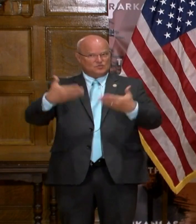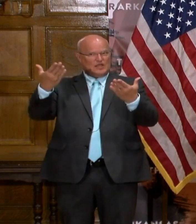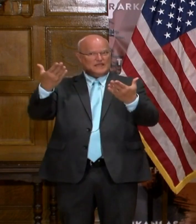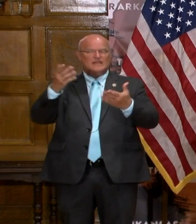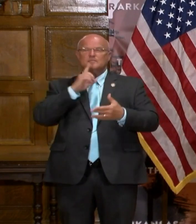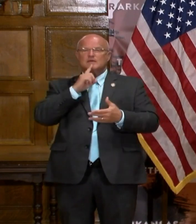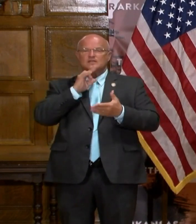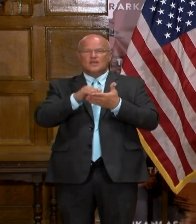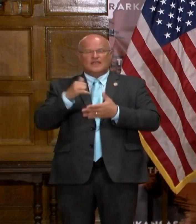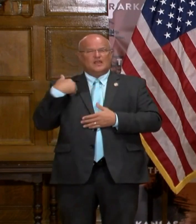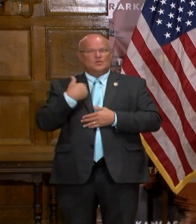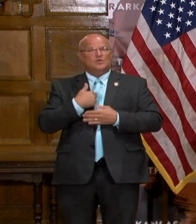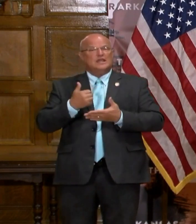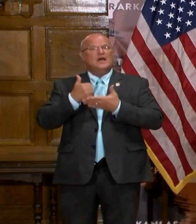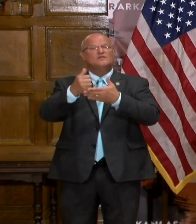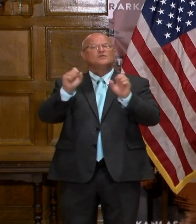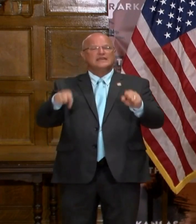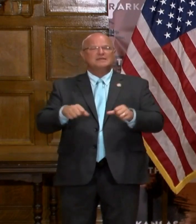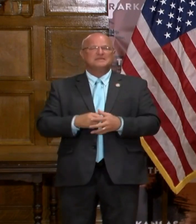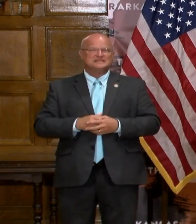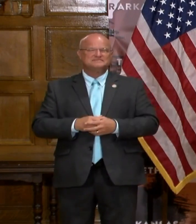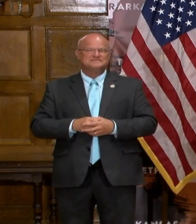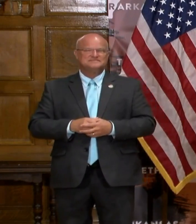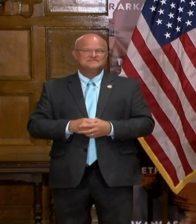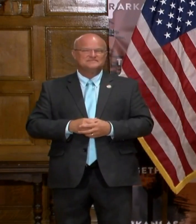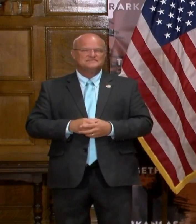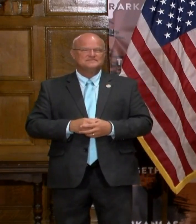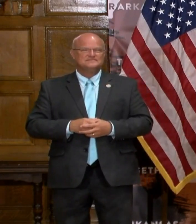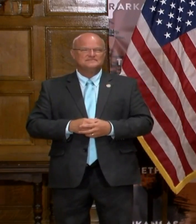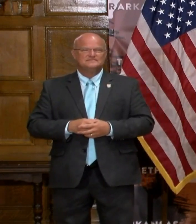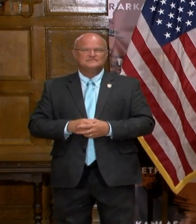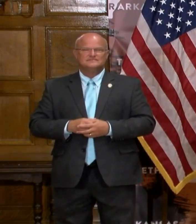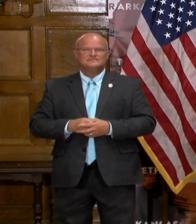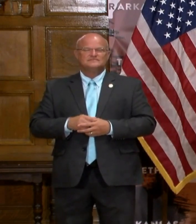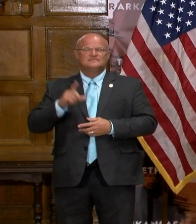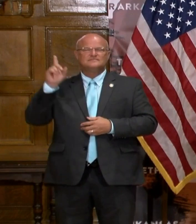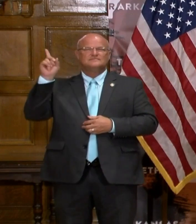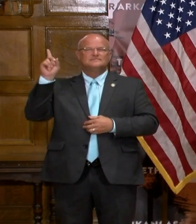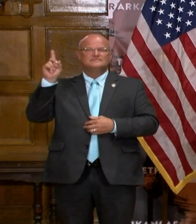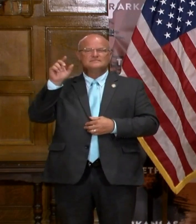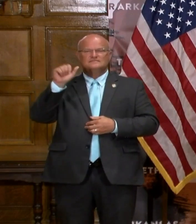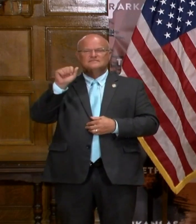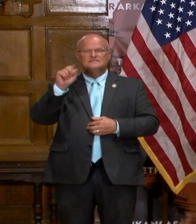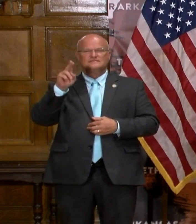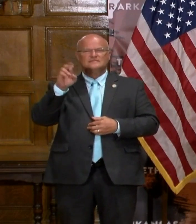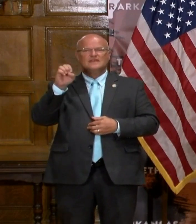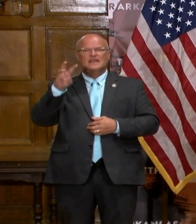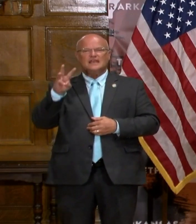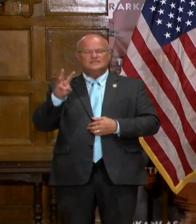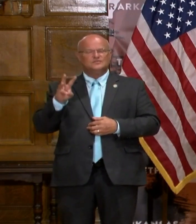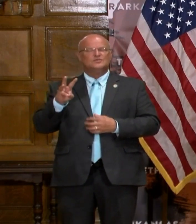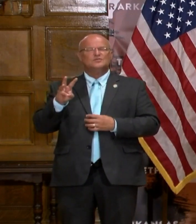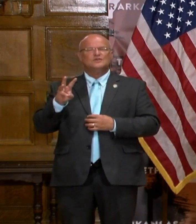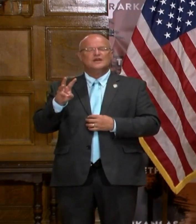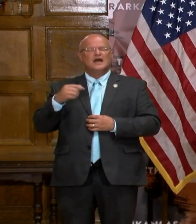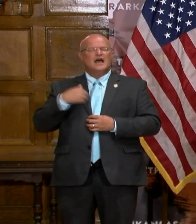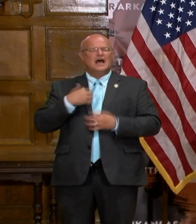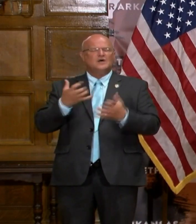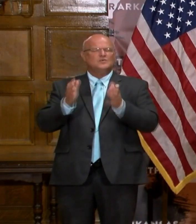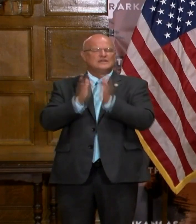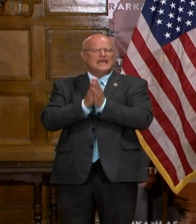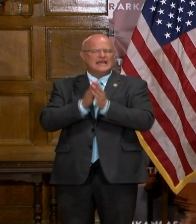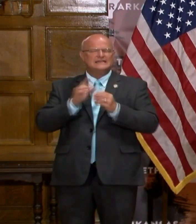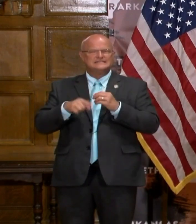that and make sure we're as helpful as we can be. Hey, Governor, this is Andrew Epperson from KNWA here. I just wanted to